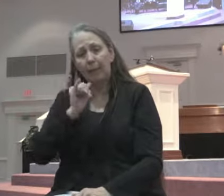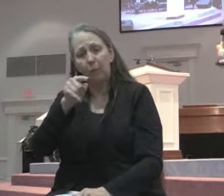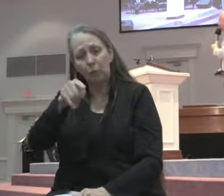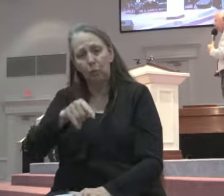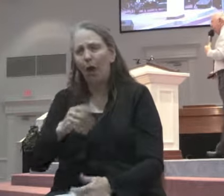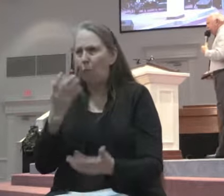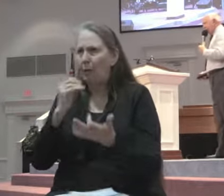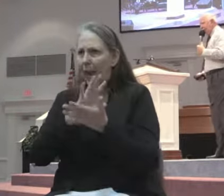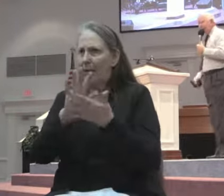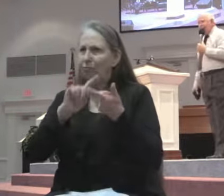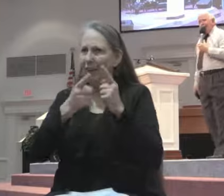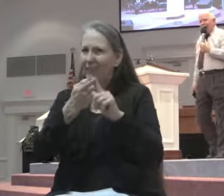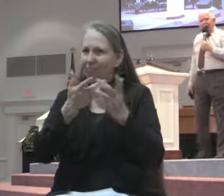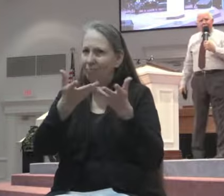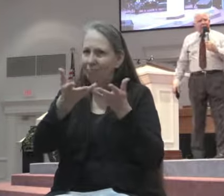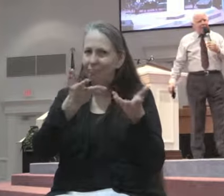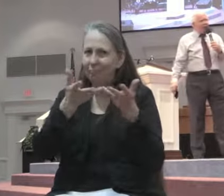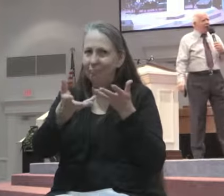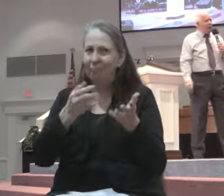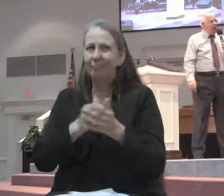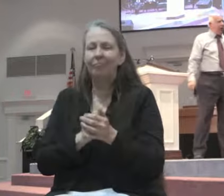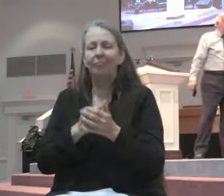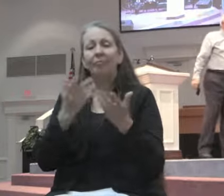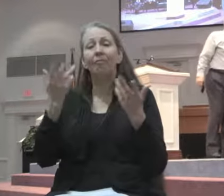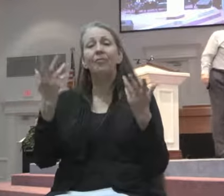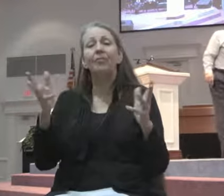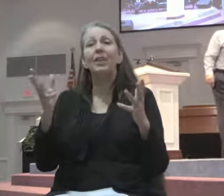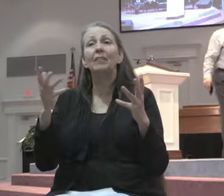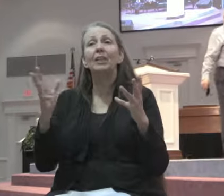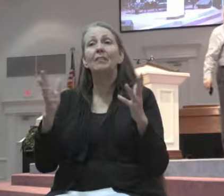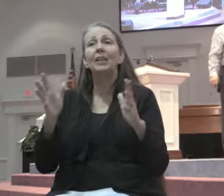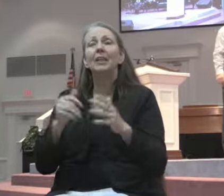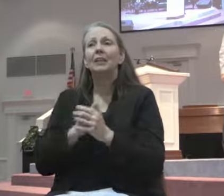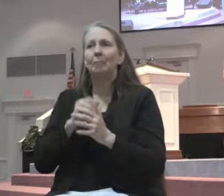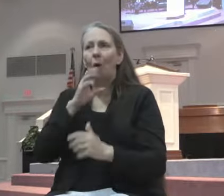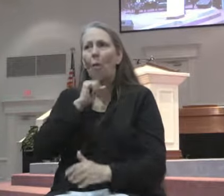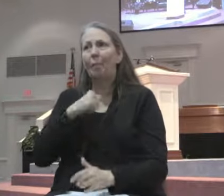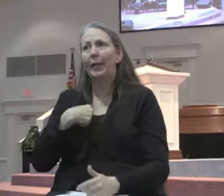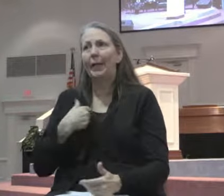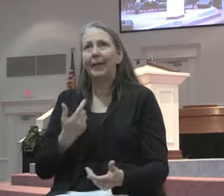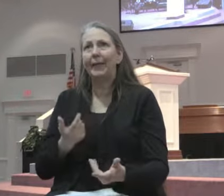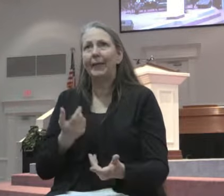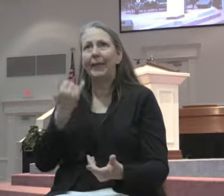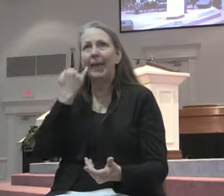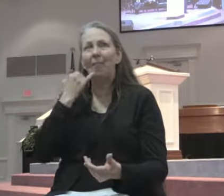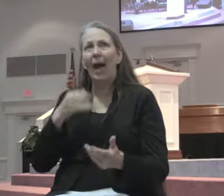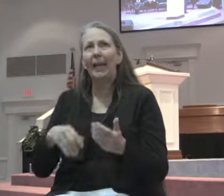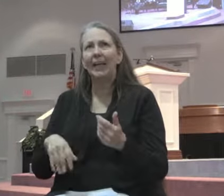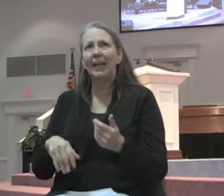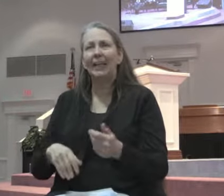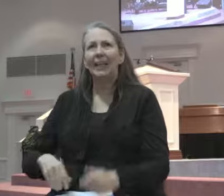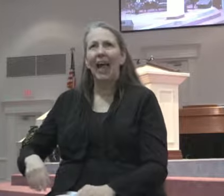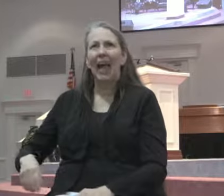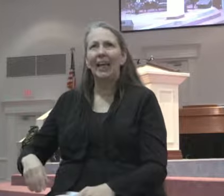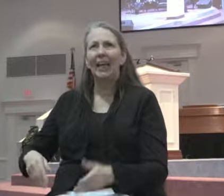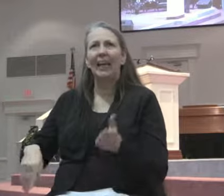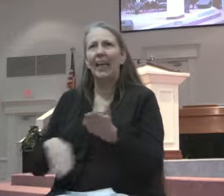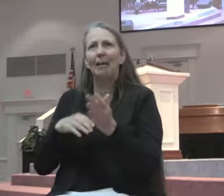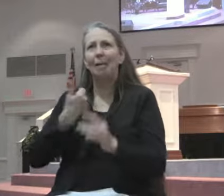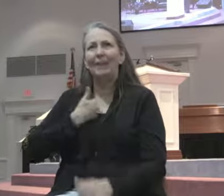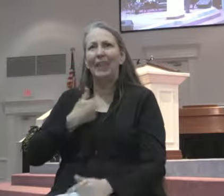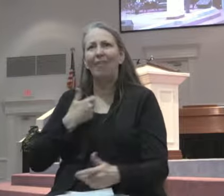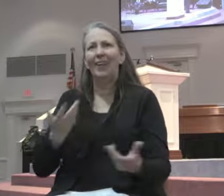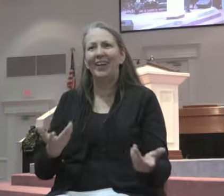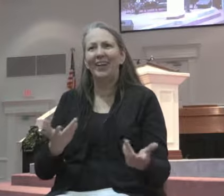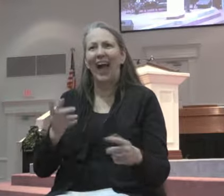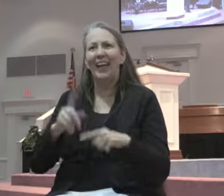to be nice, make friends. And I got out of there, and old as I am, if I could have kicked myself in the seat, I can't quite